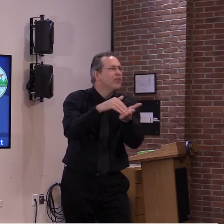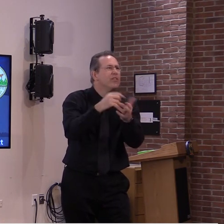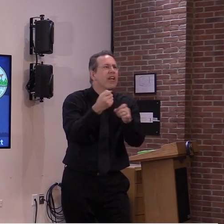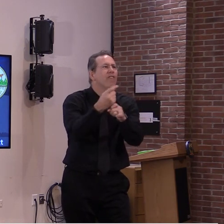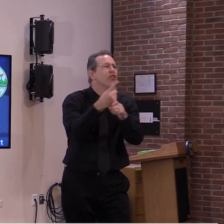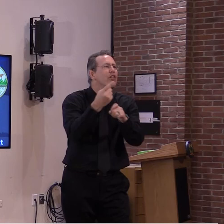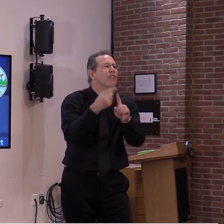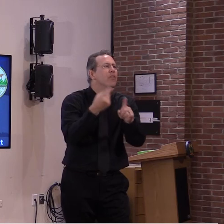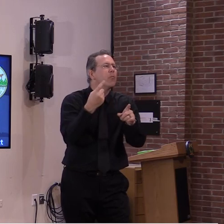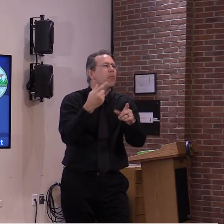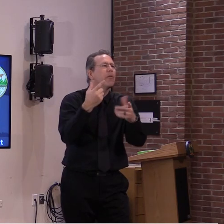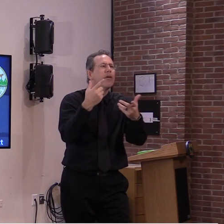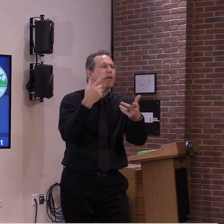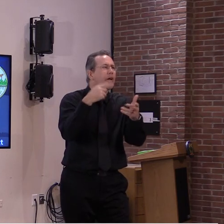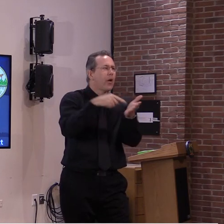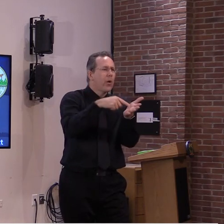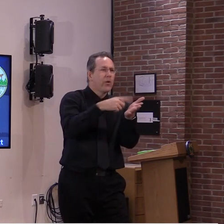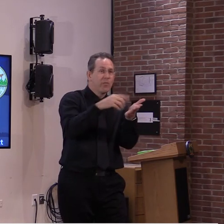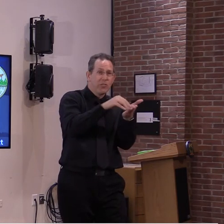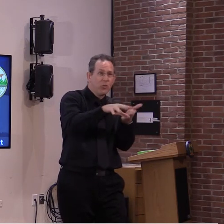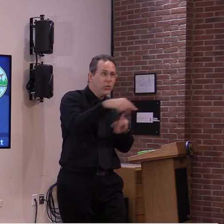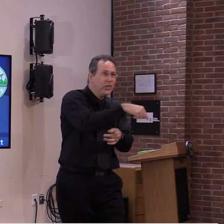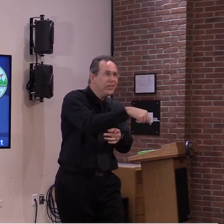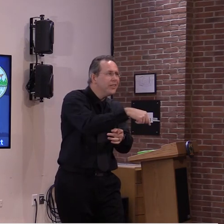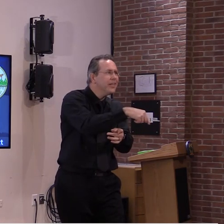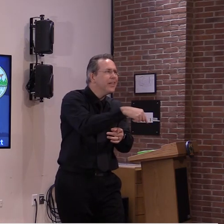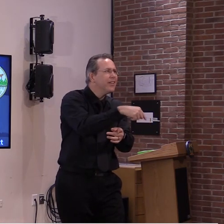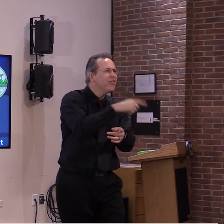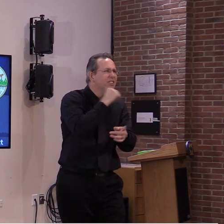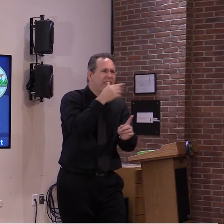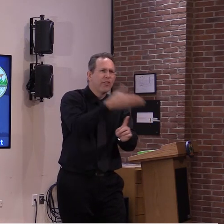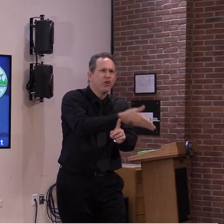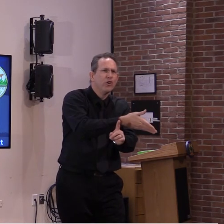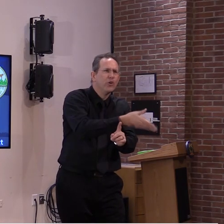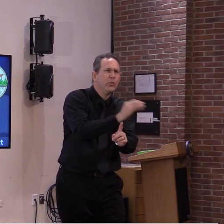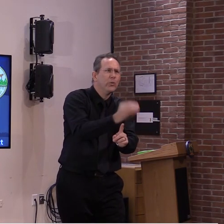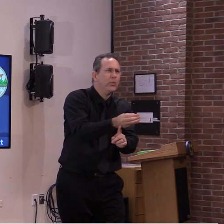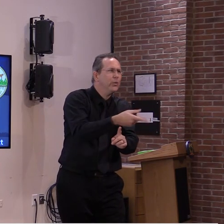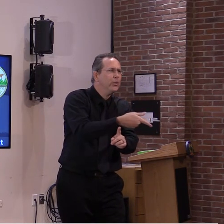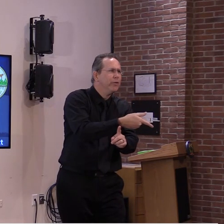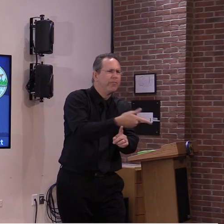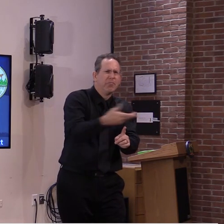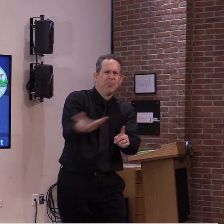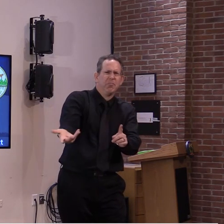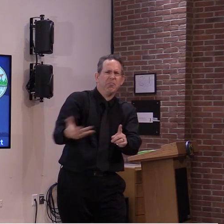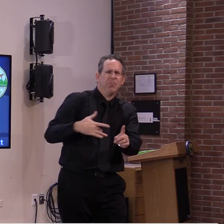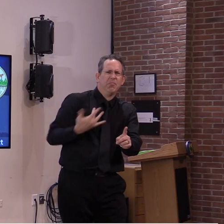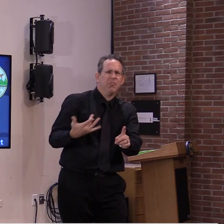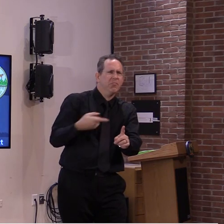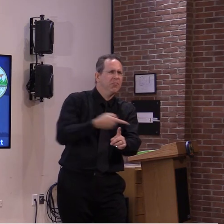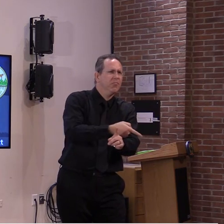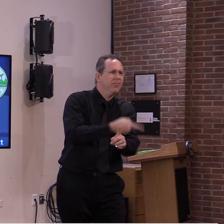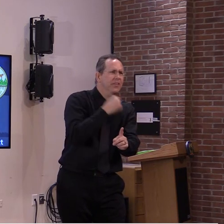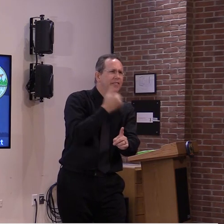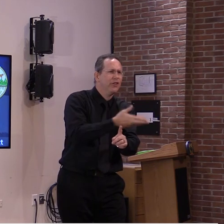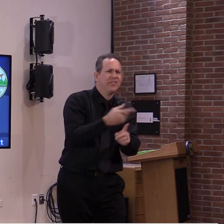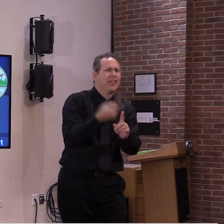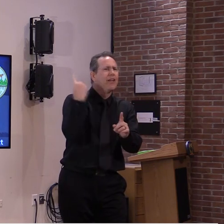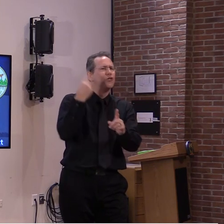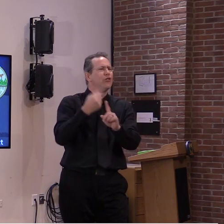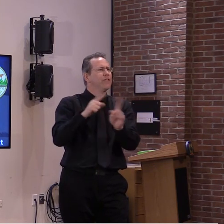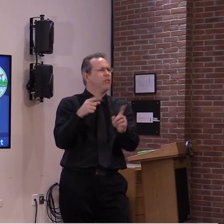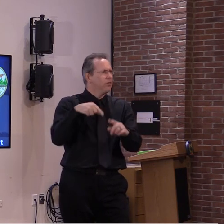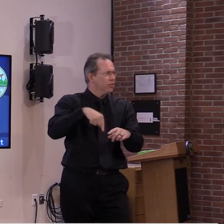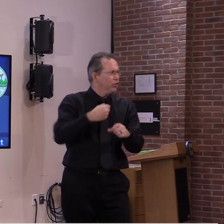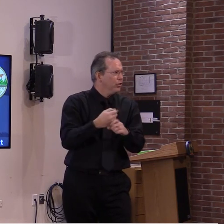them. They don't have any access to the school. Given that, should maybe the state be revisiting that